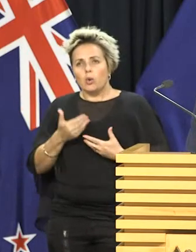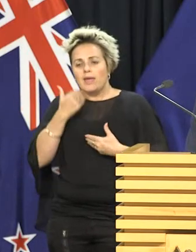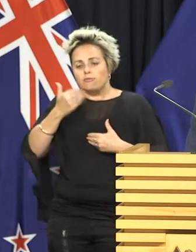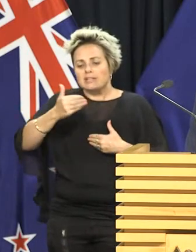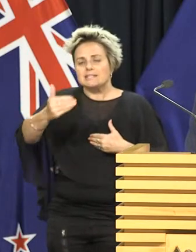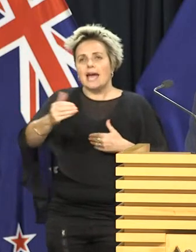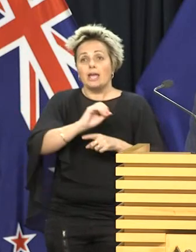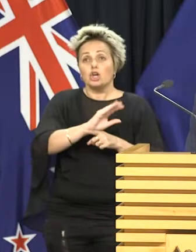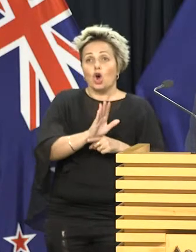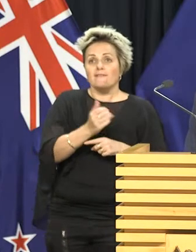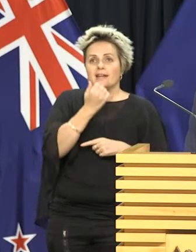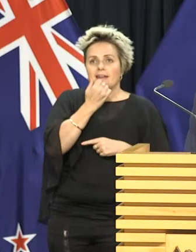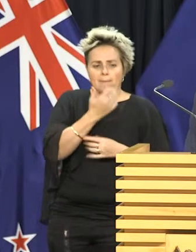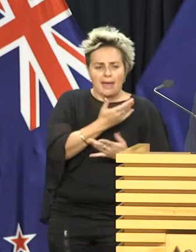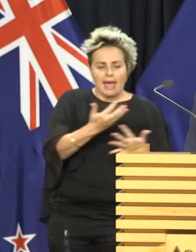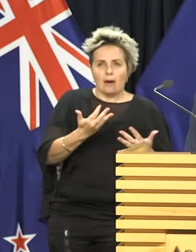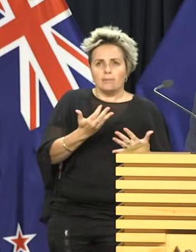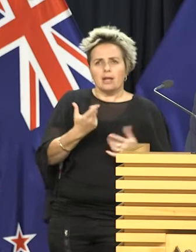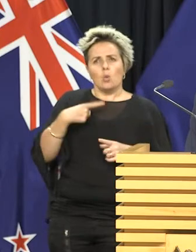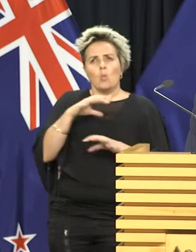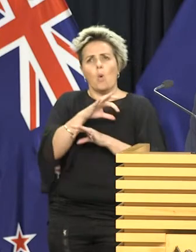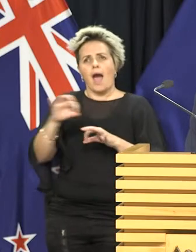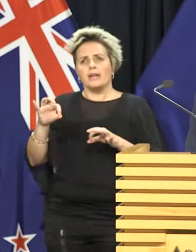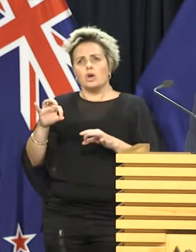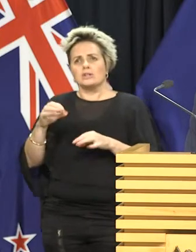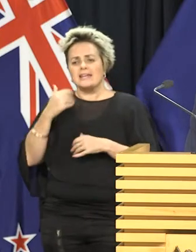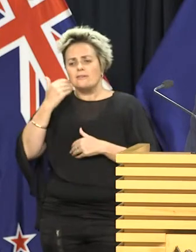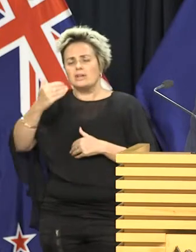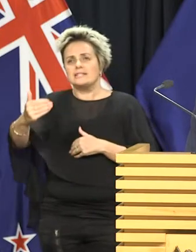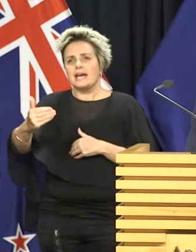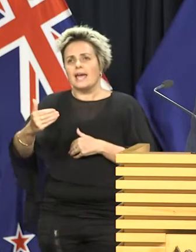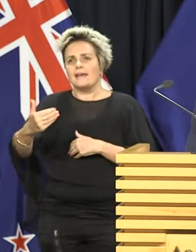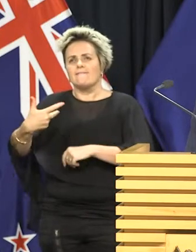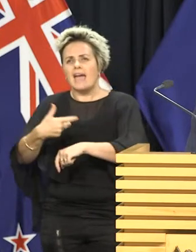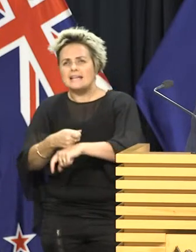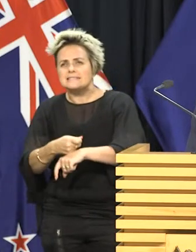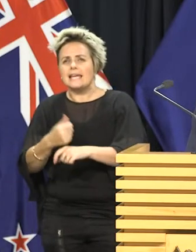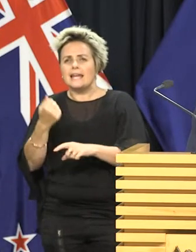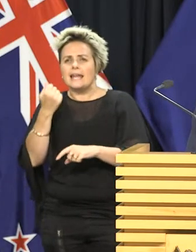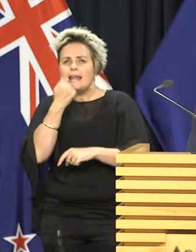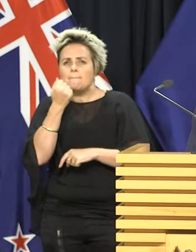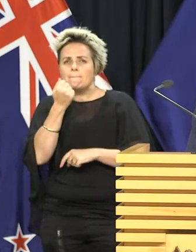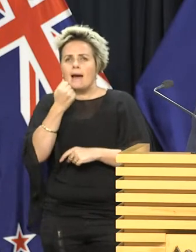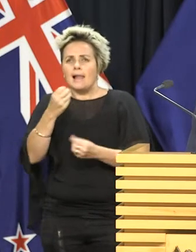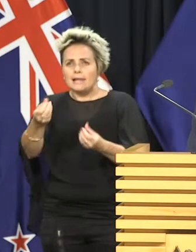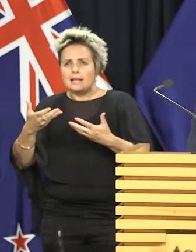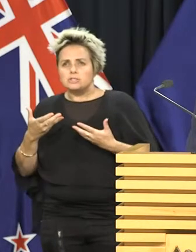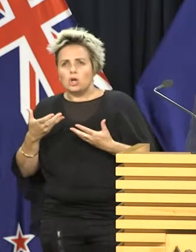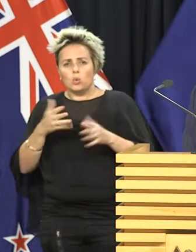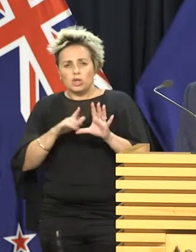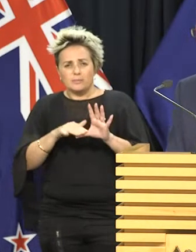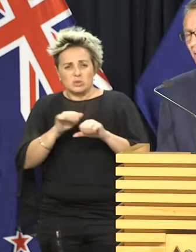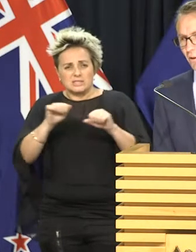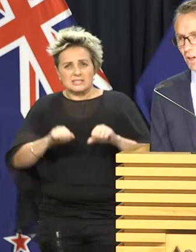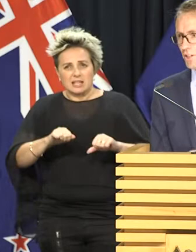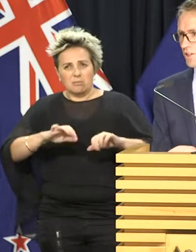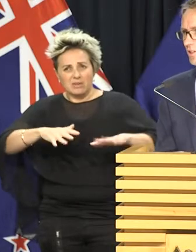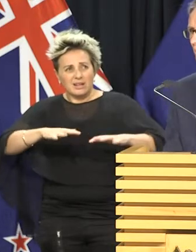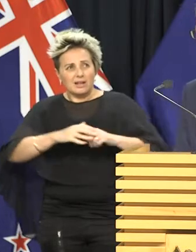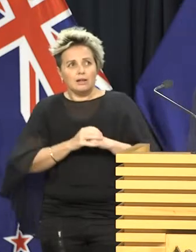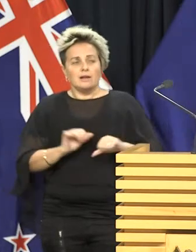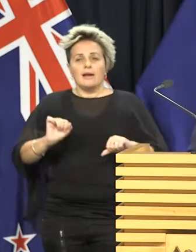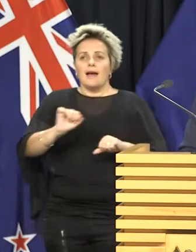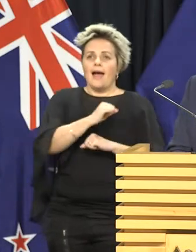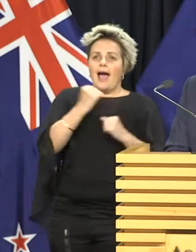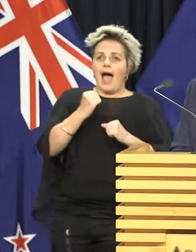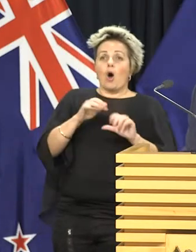Why can't you report daily on the vaccinations, or are your IT systems not up to scratch yet? Our IT